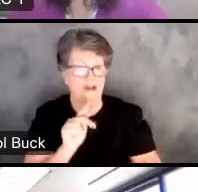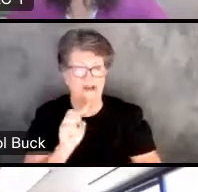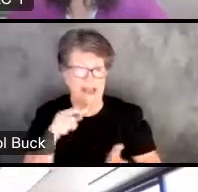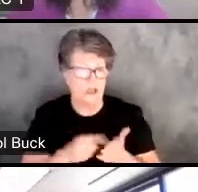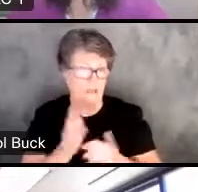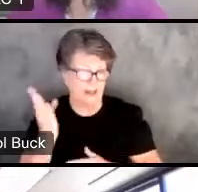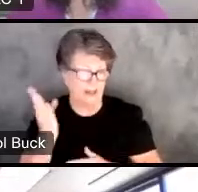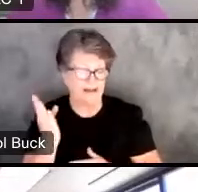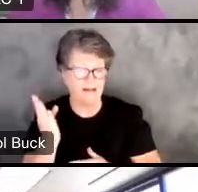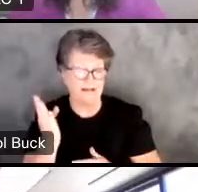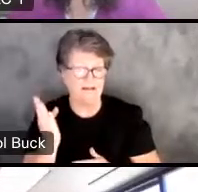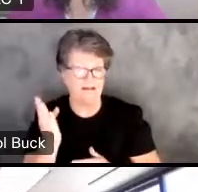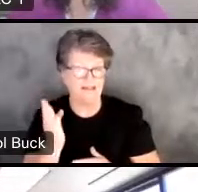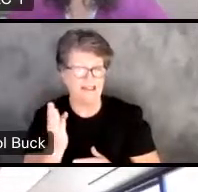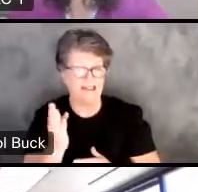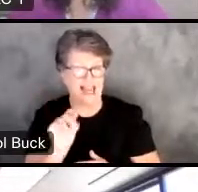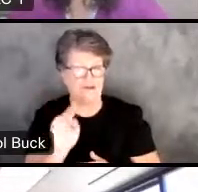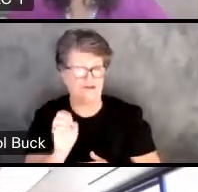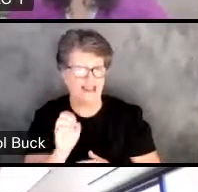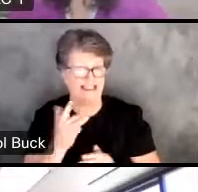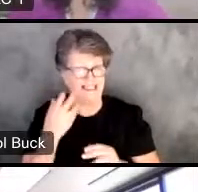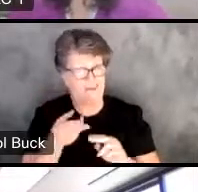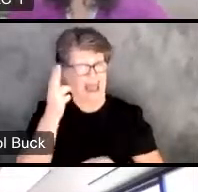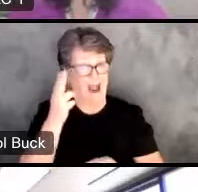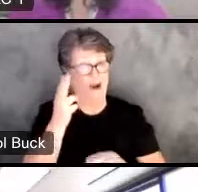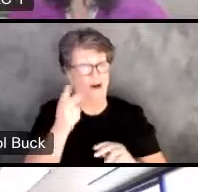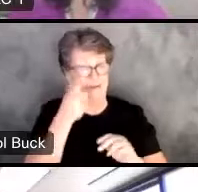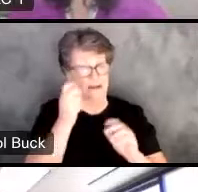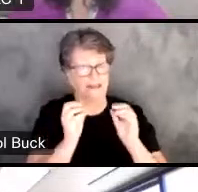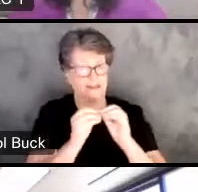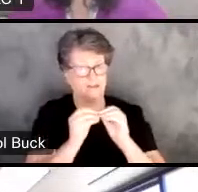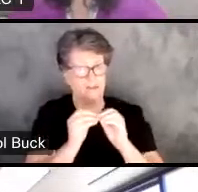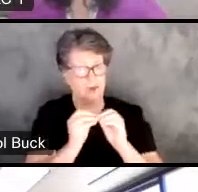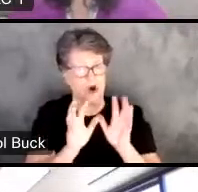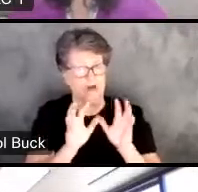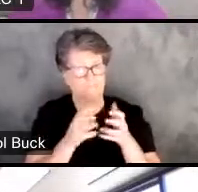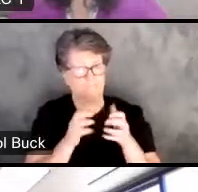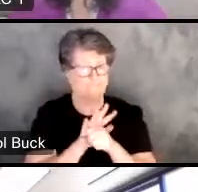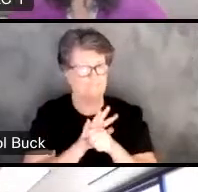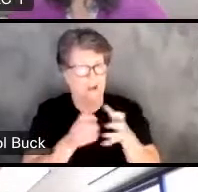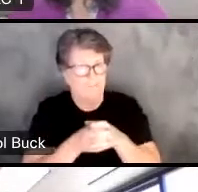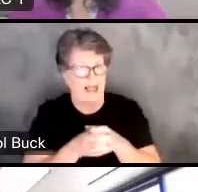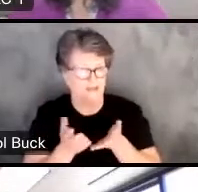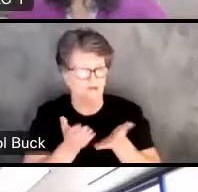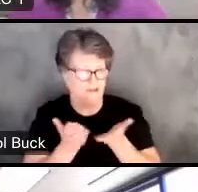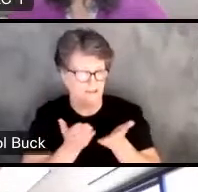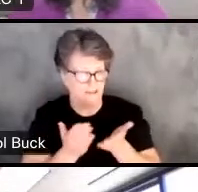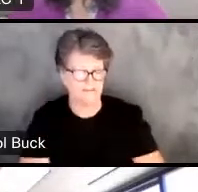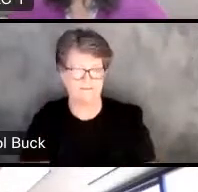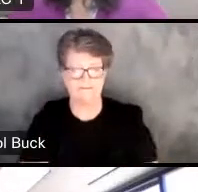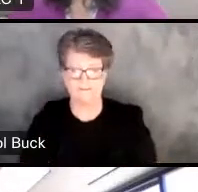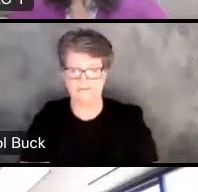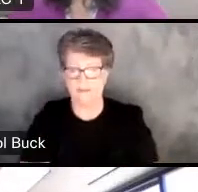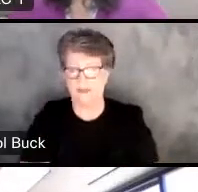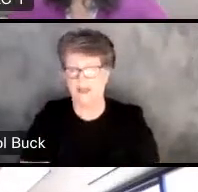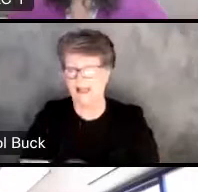billing. The Taylor Date rate tends to be higher because it's a more like compacted service. So